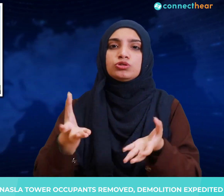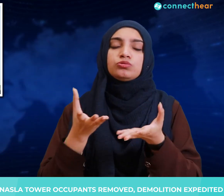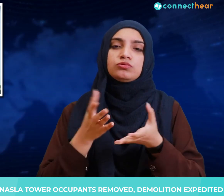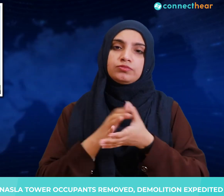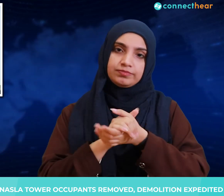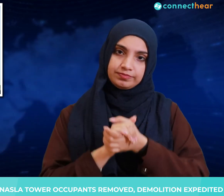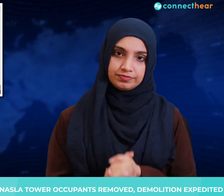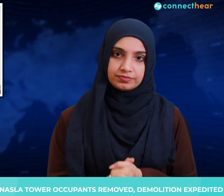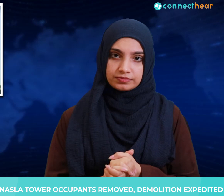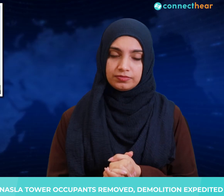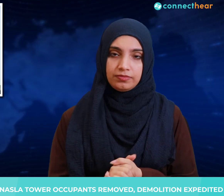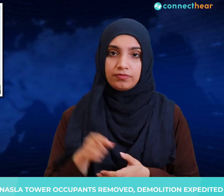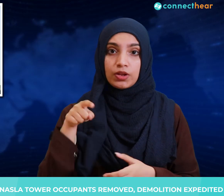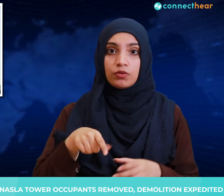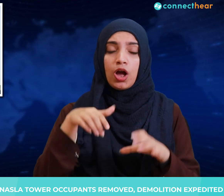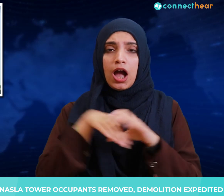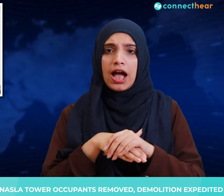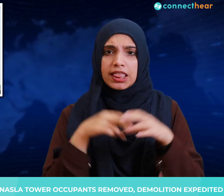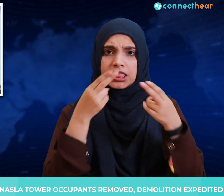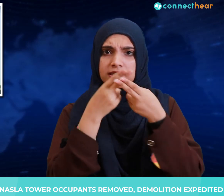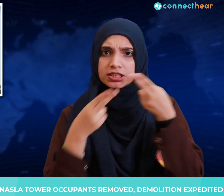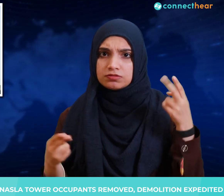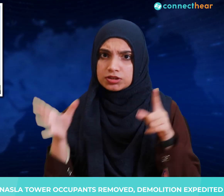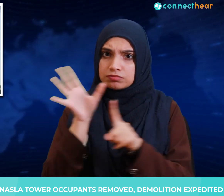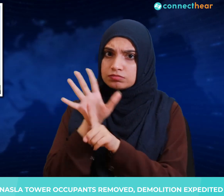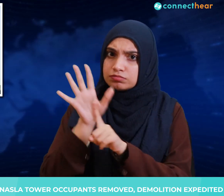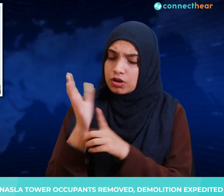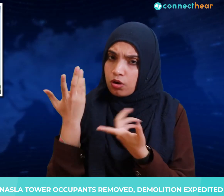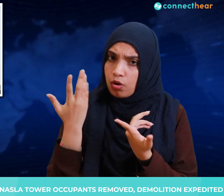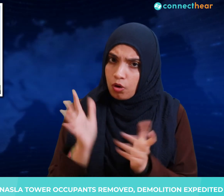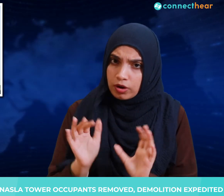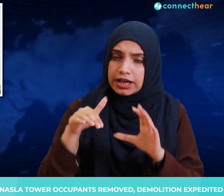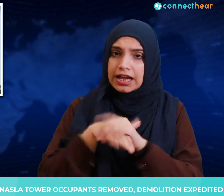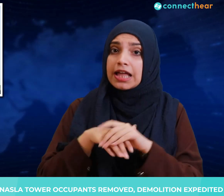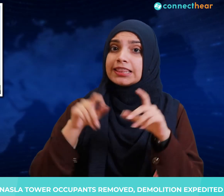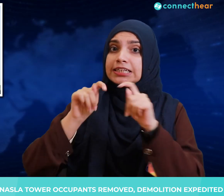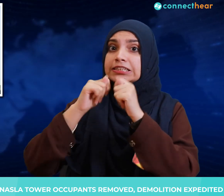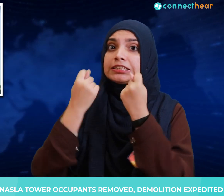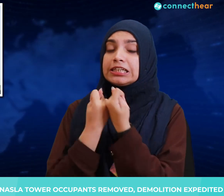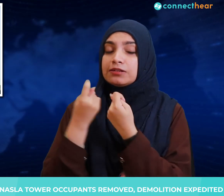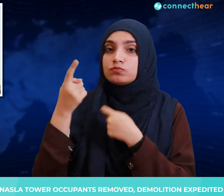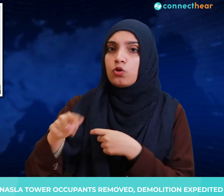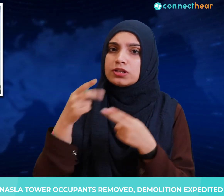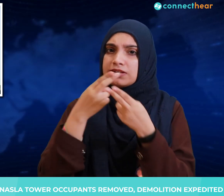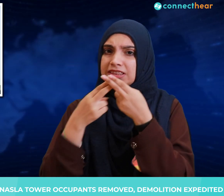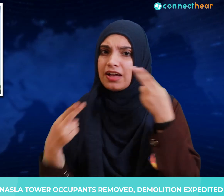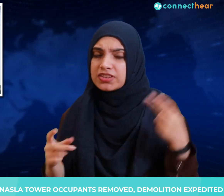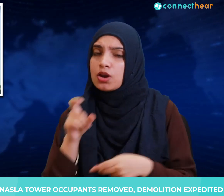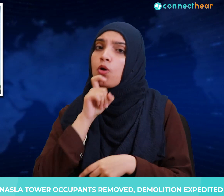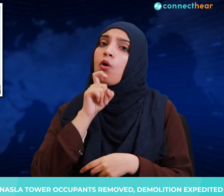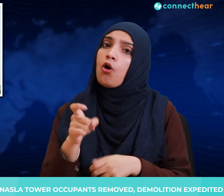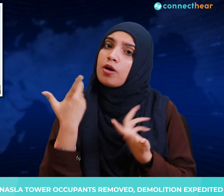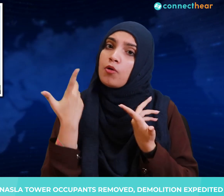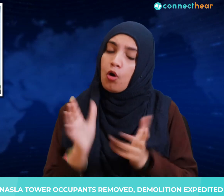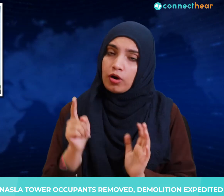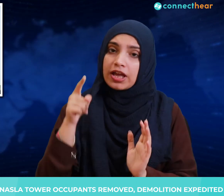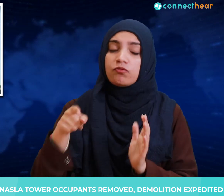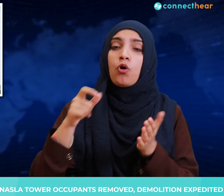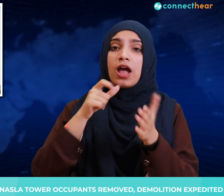The instructions by the Apex Court were provided in a detailed order after an application was filed by the